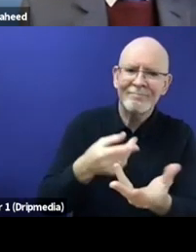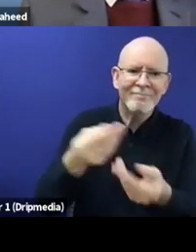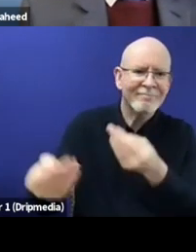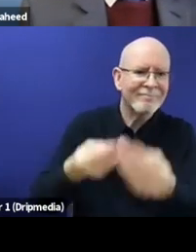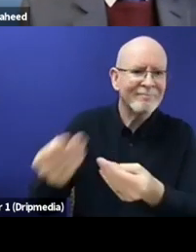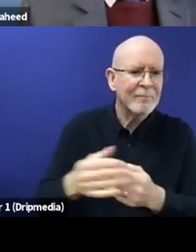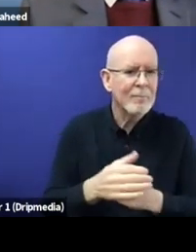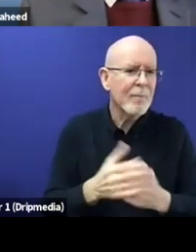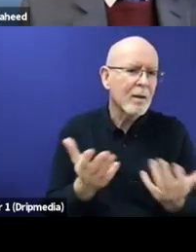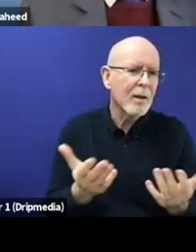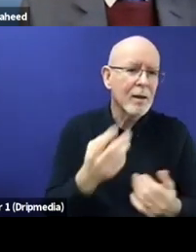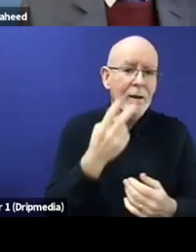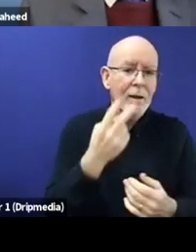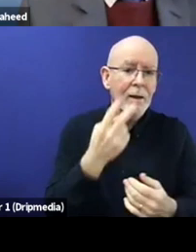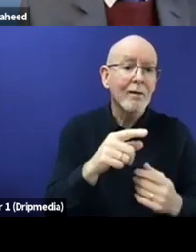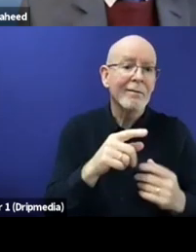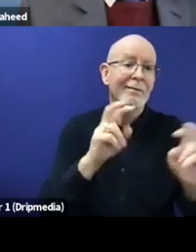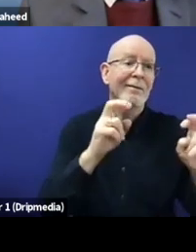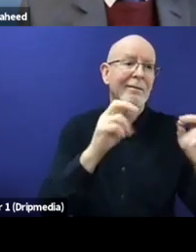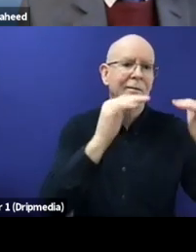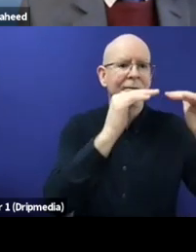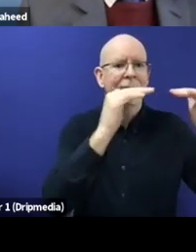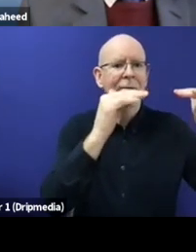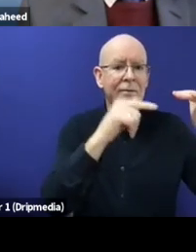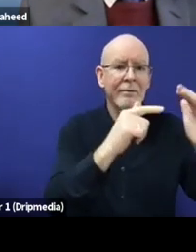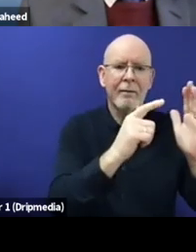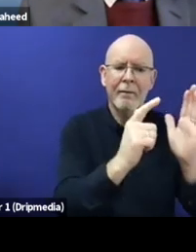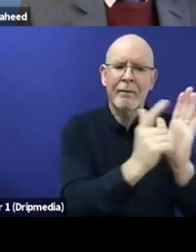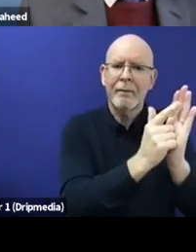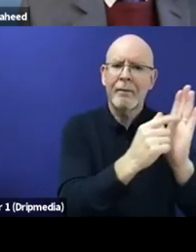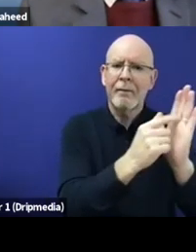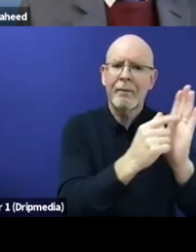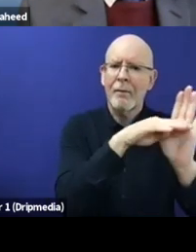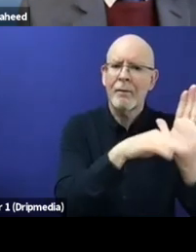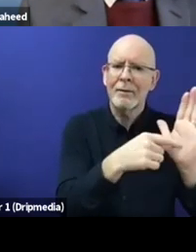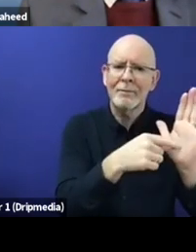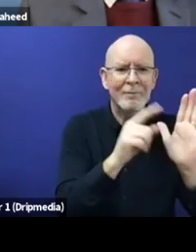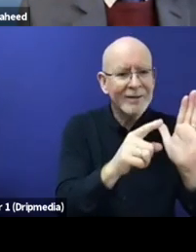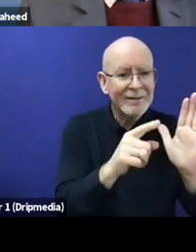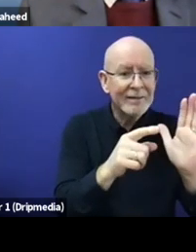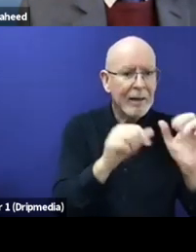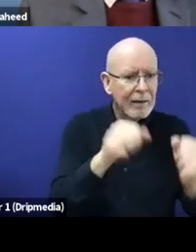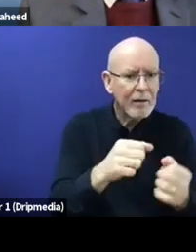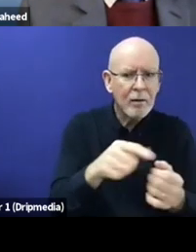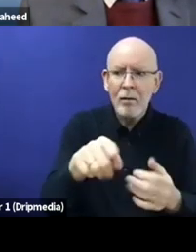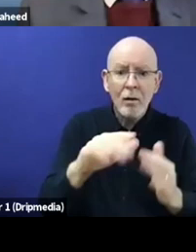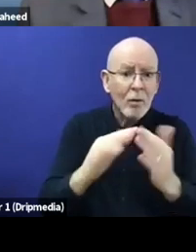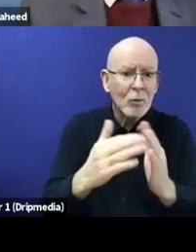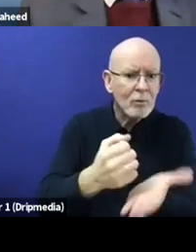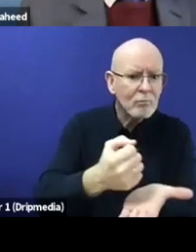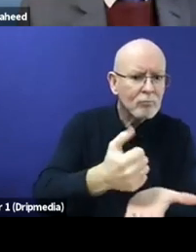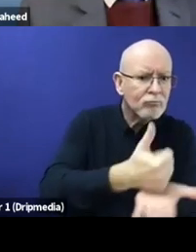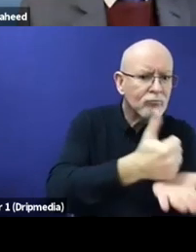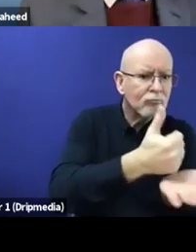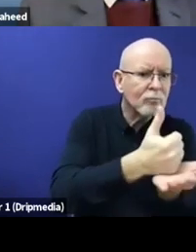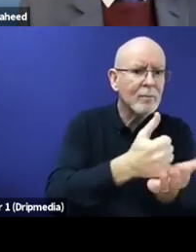give your personal experience and also repeat anything that you put into the box, Q&A answers for everybody